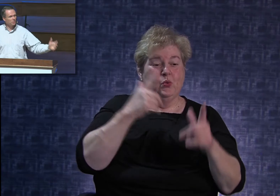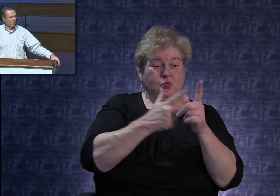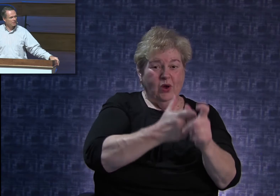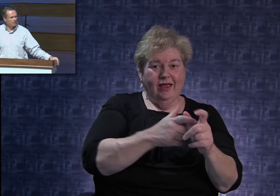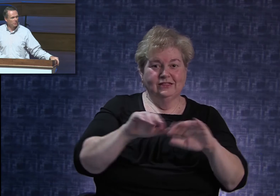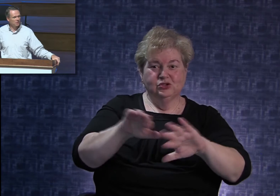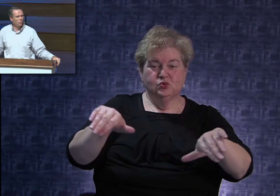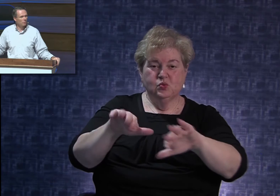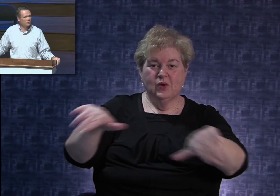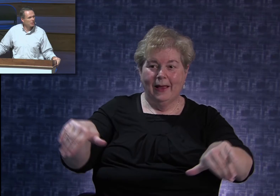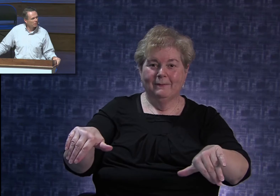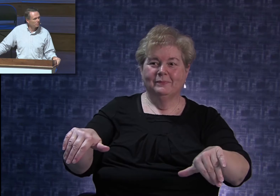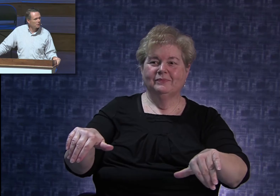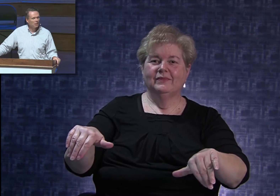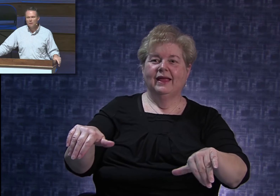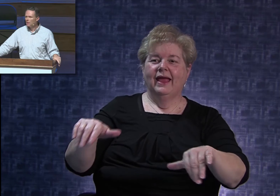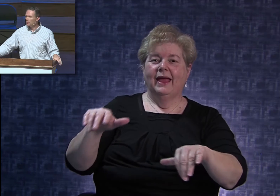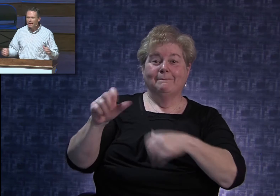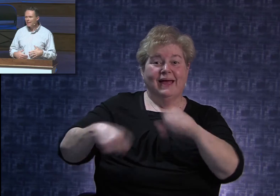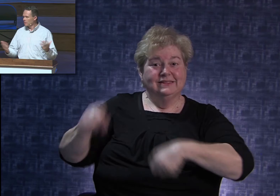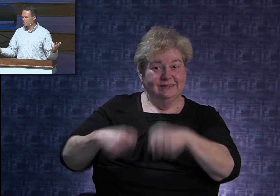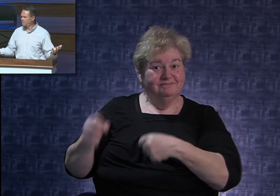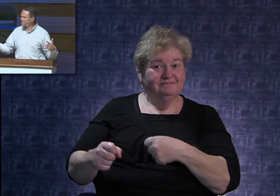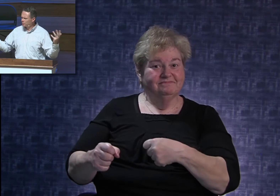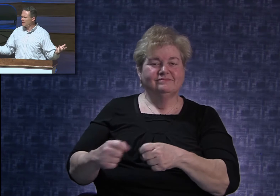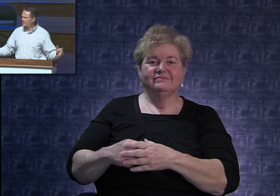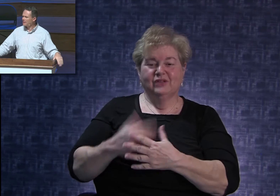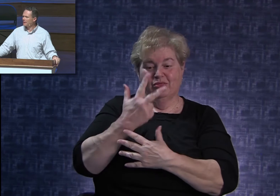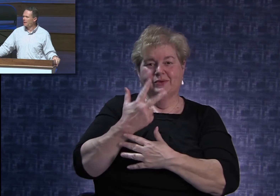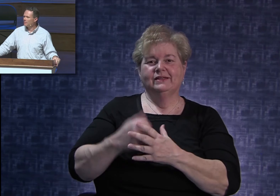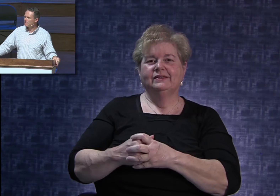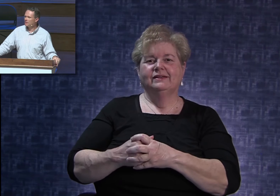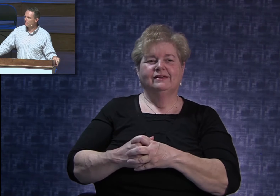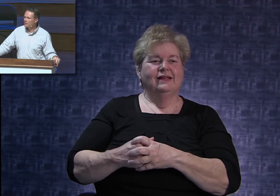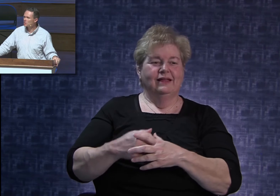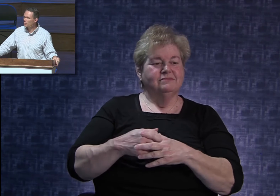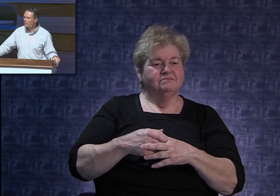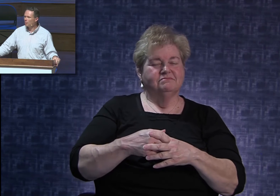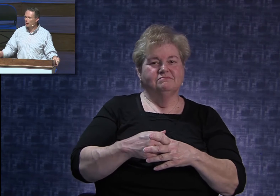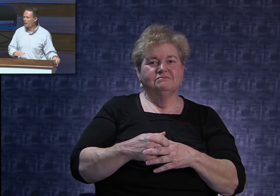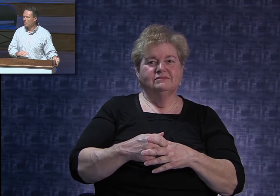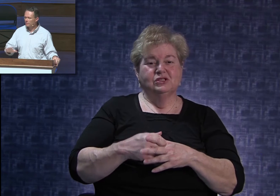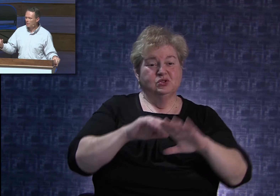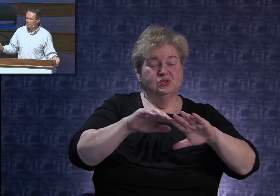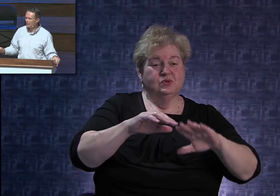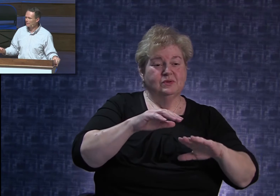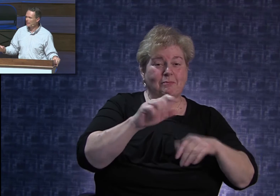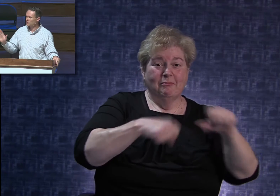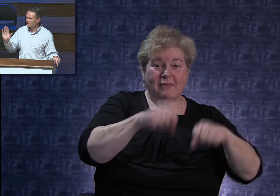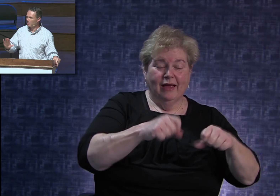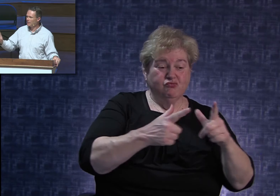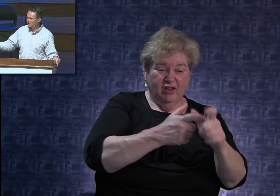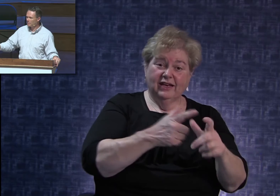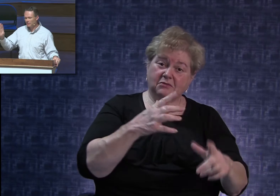It surprisingly wasn't as horrible as I thought. The biking was pretty easy. That came easily to me. The swimming part, I won't even talk about that.